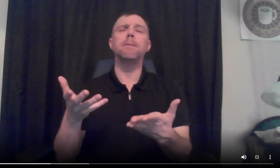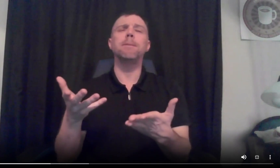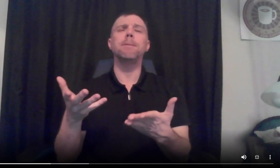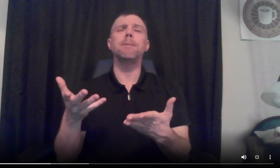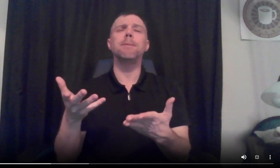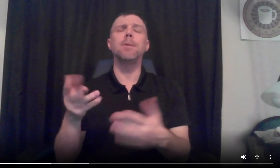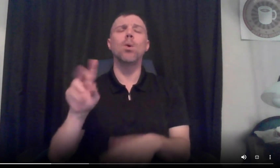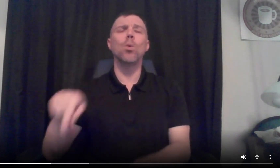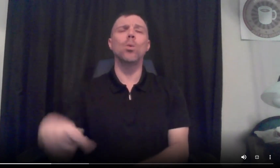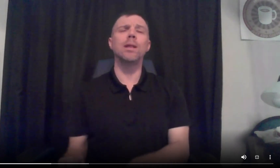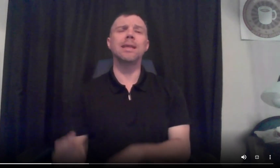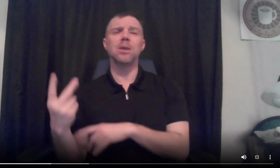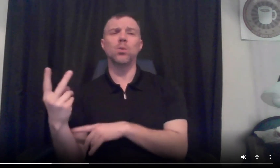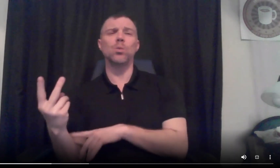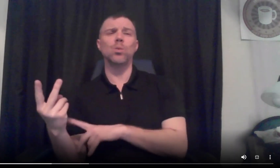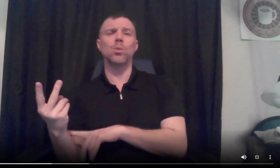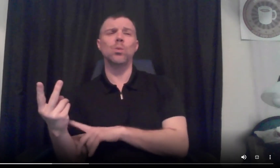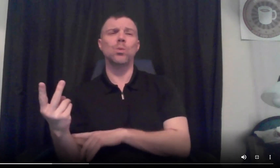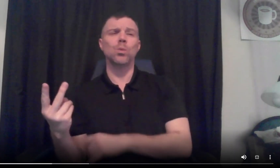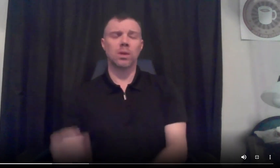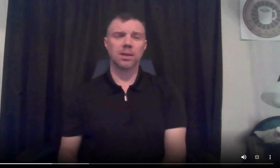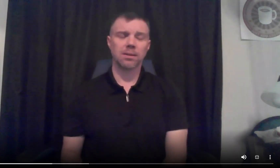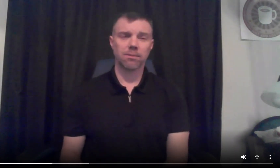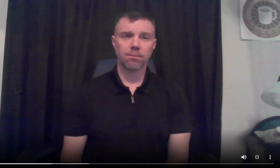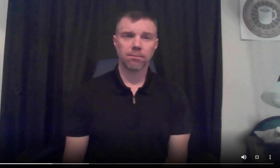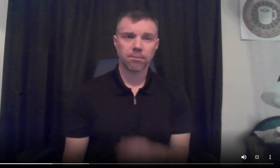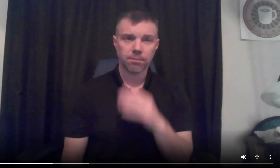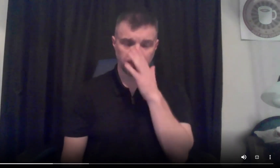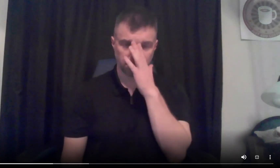went from 2 to 245, right? The only two.